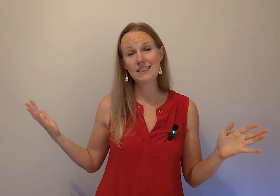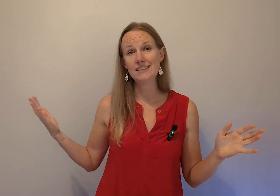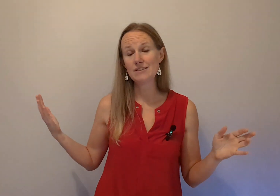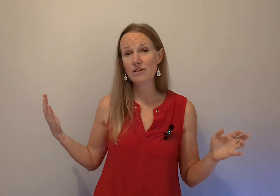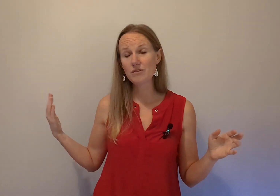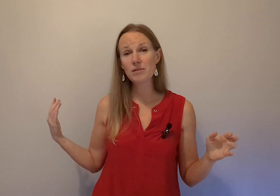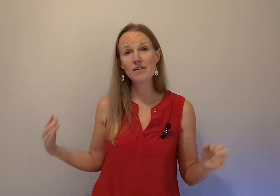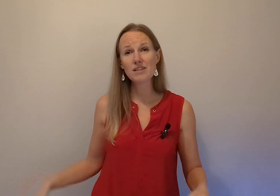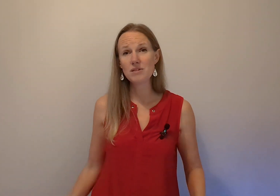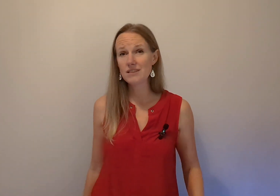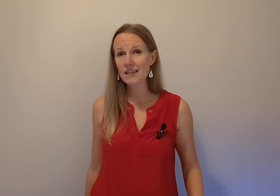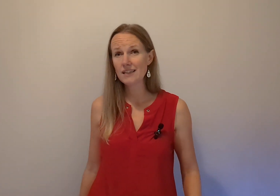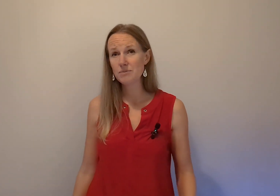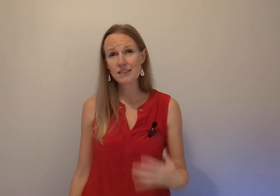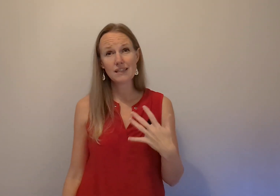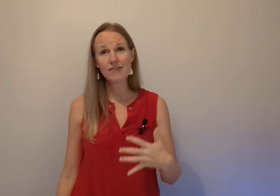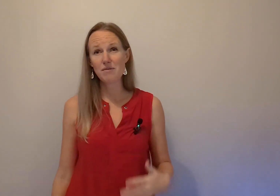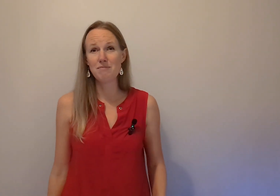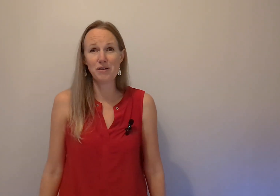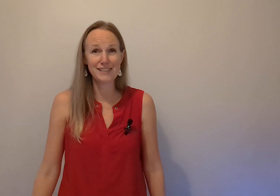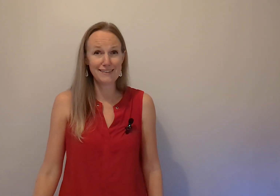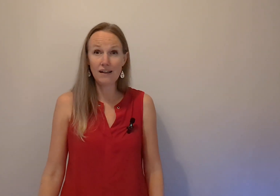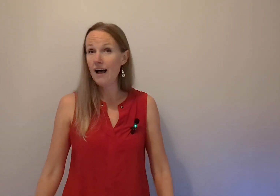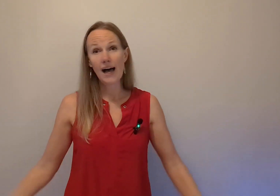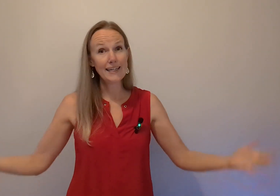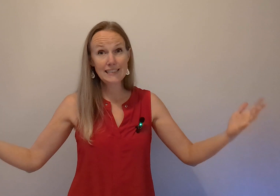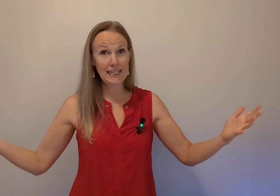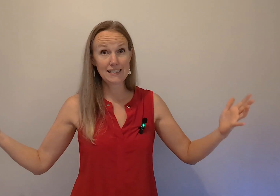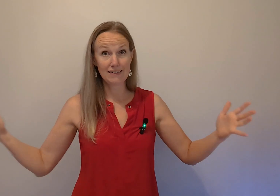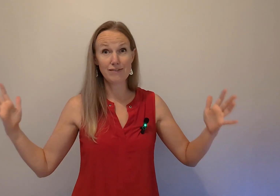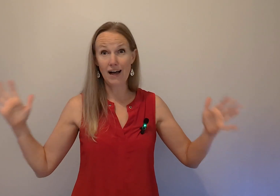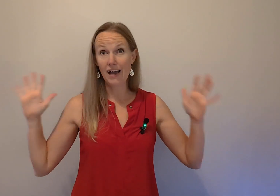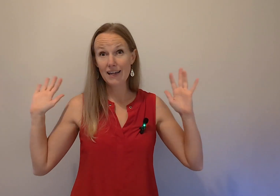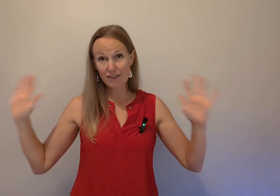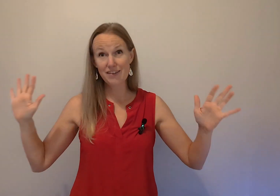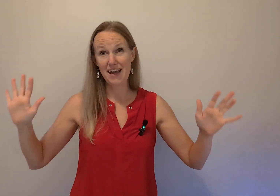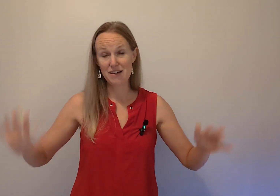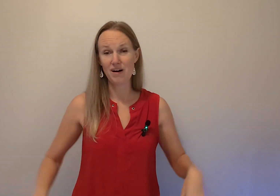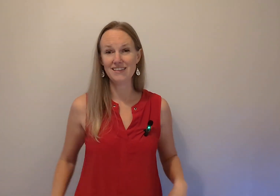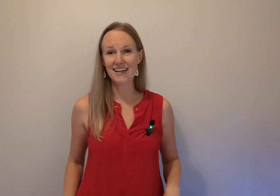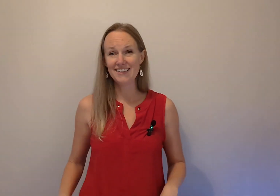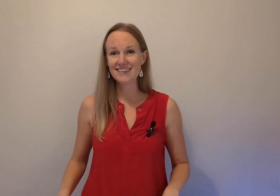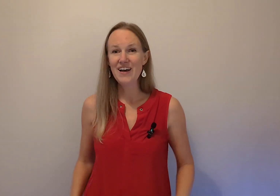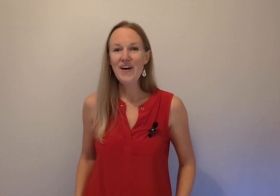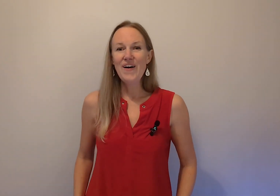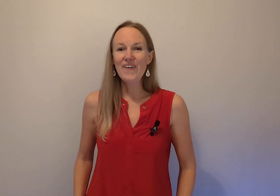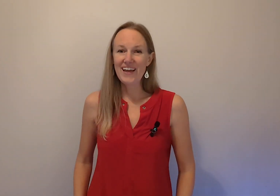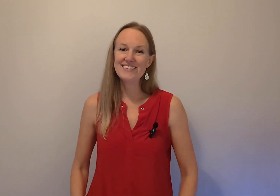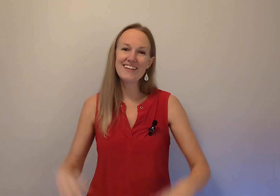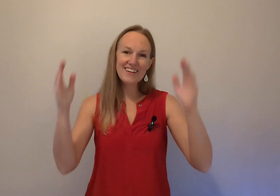guarantees. When we're playing with the music, especially if I'm emotional, I could change it on the fly. And for that, I apologize. Okay, so then it